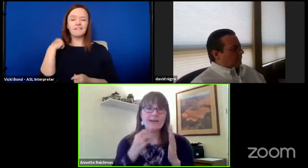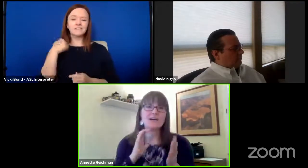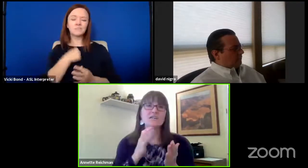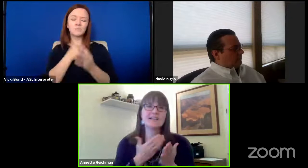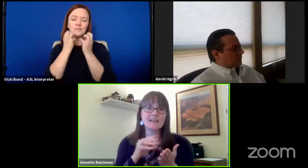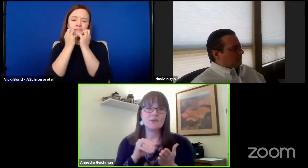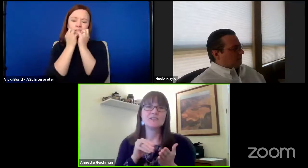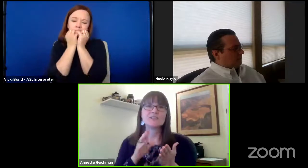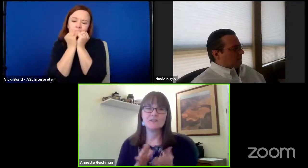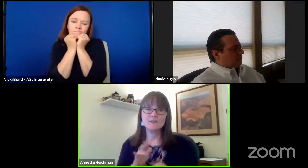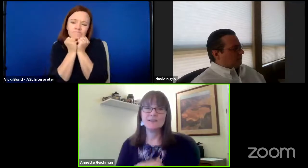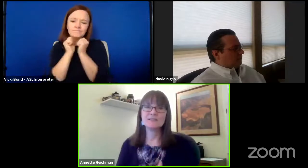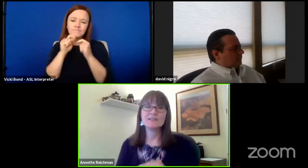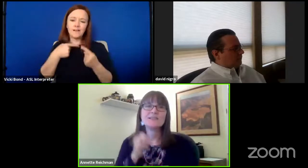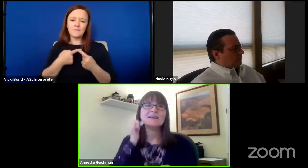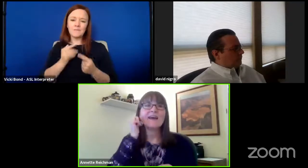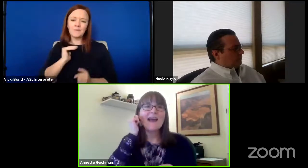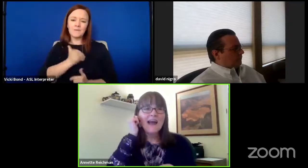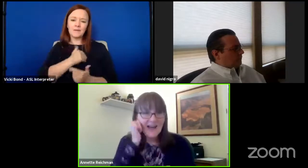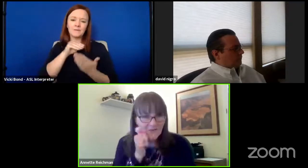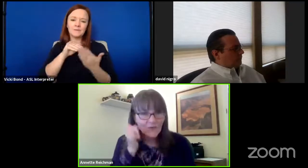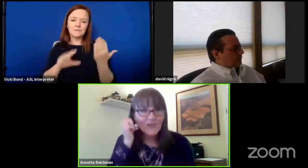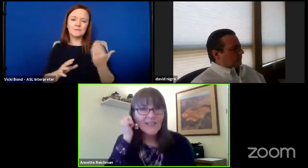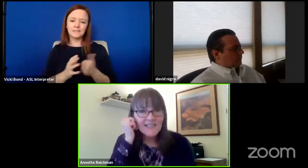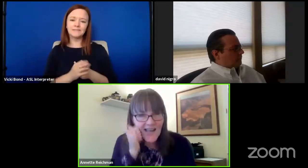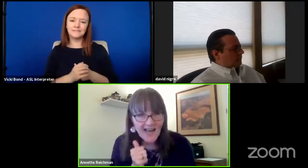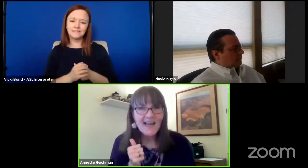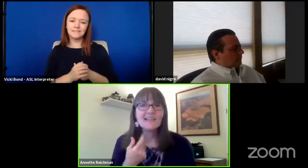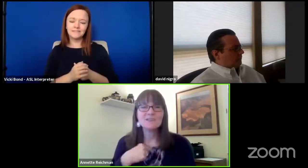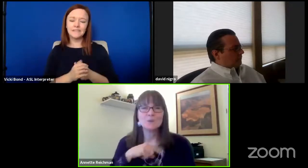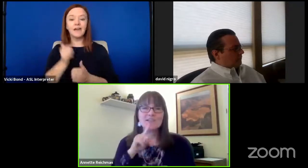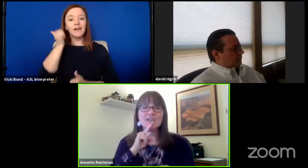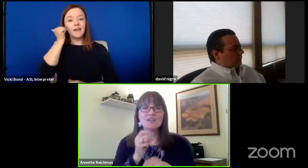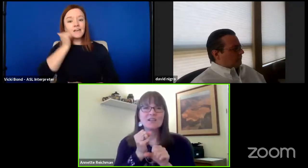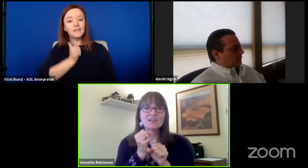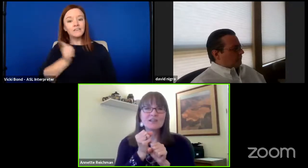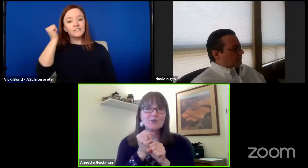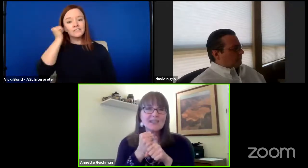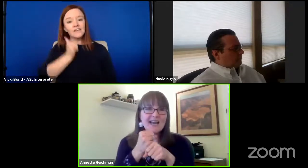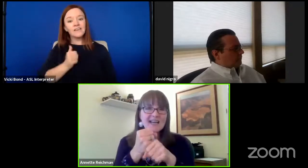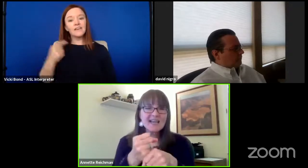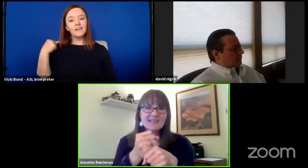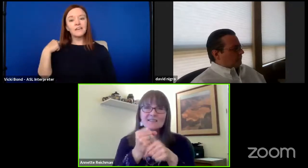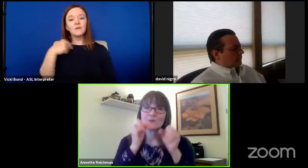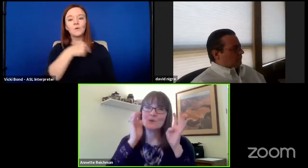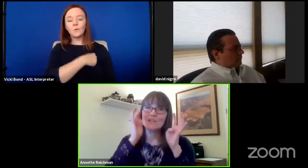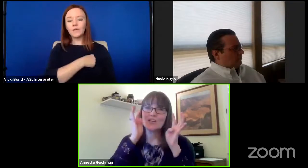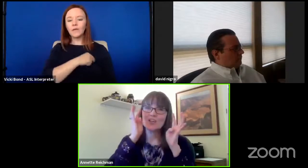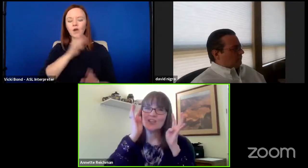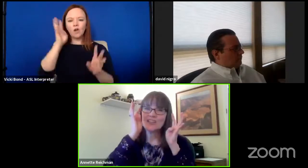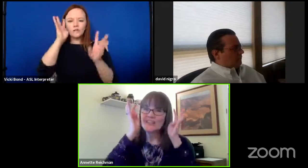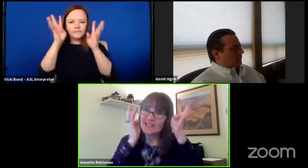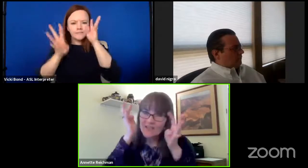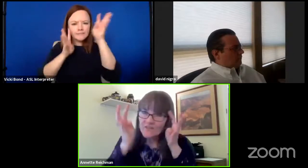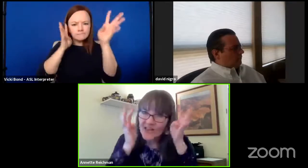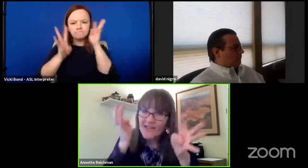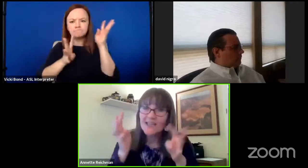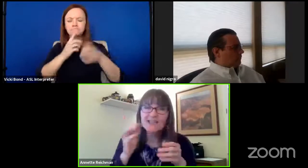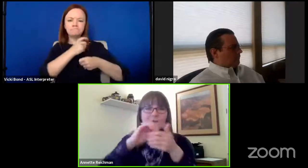care about our students. Every day we are creating, we